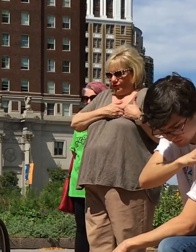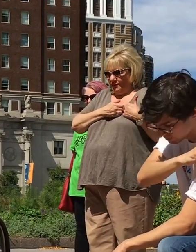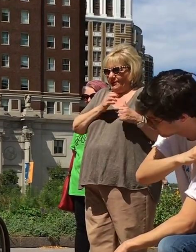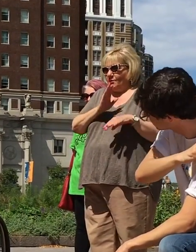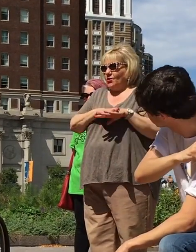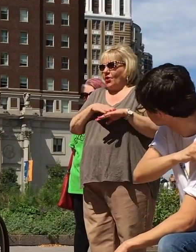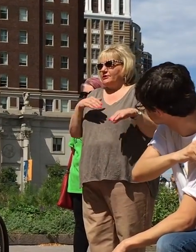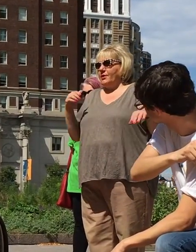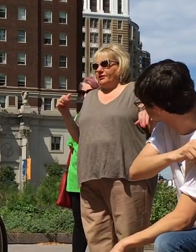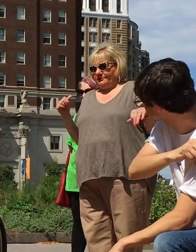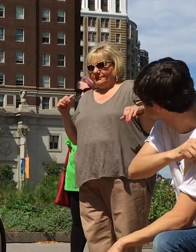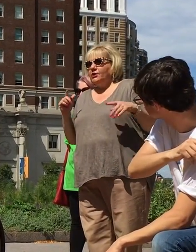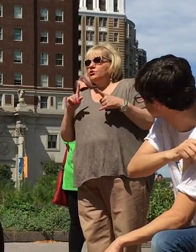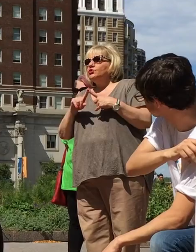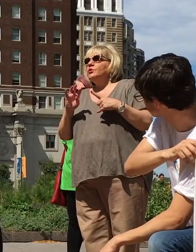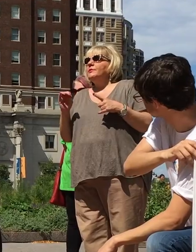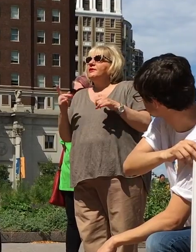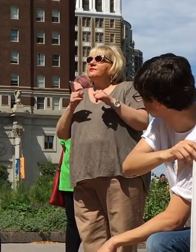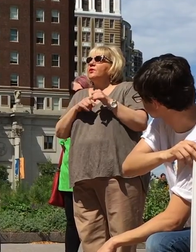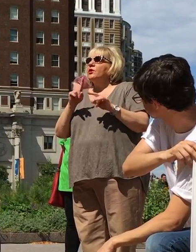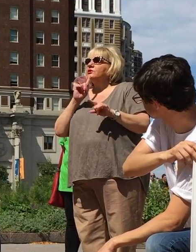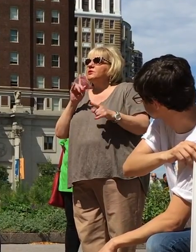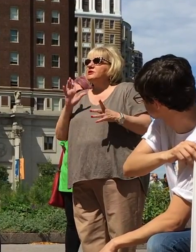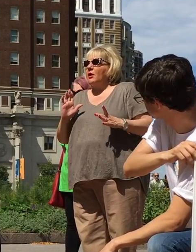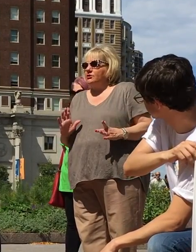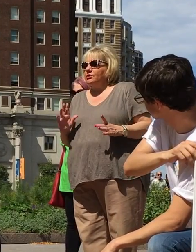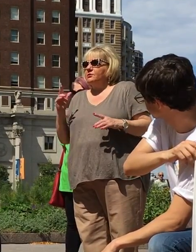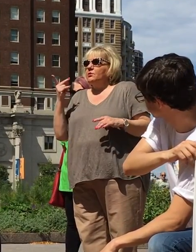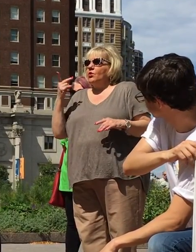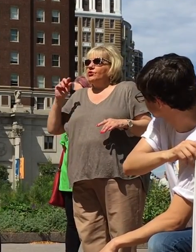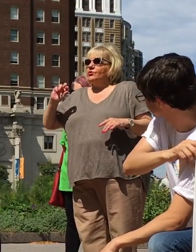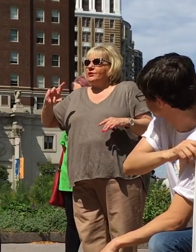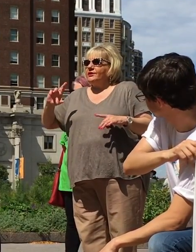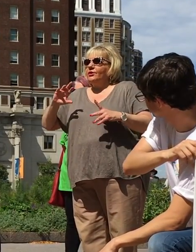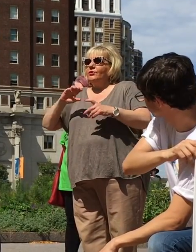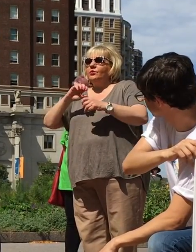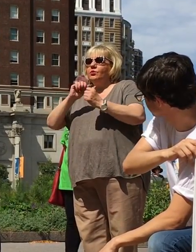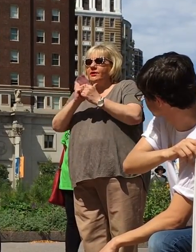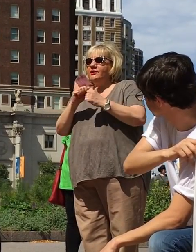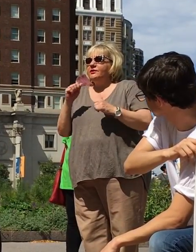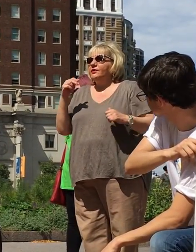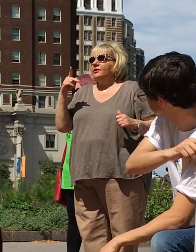upon to be first responders in Puerto Rico through an organization called Port Light.